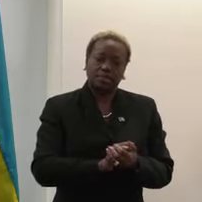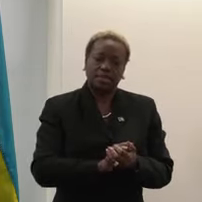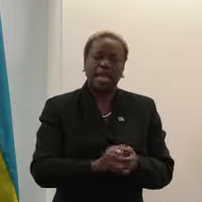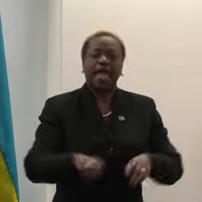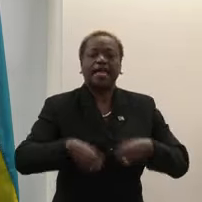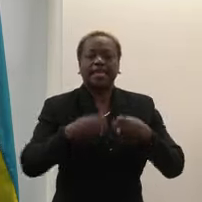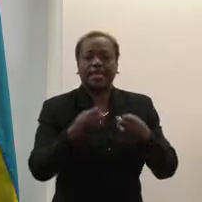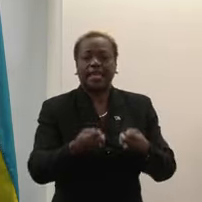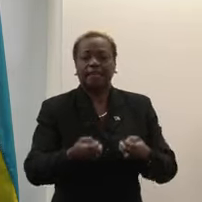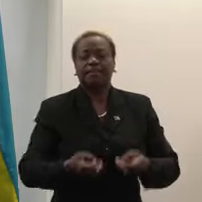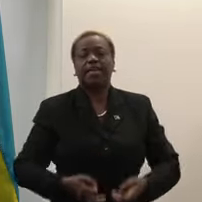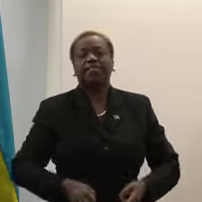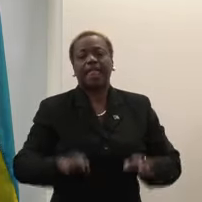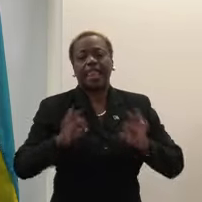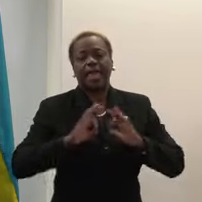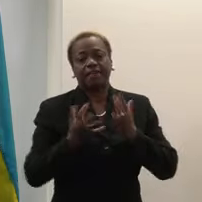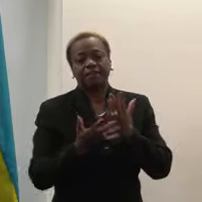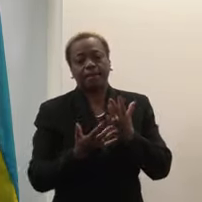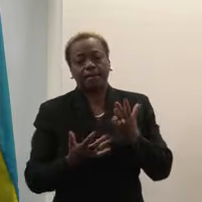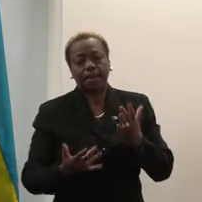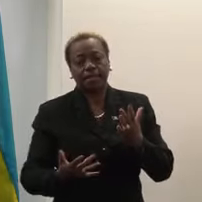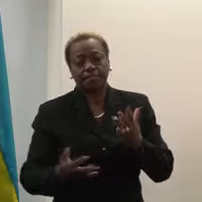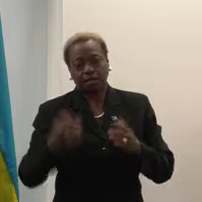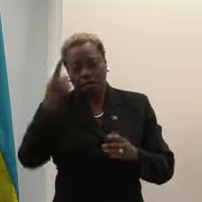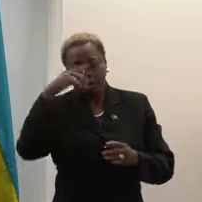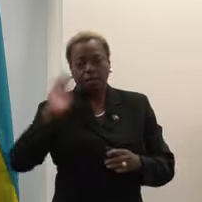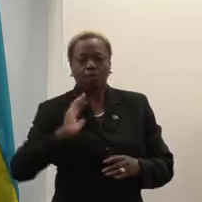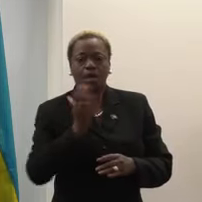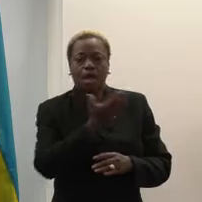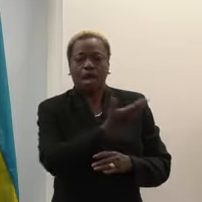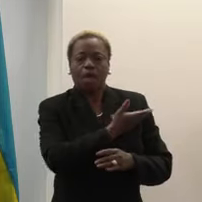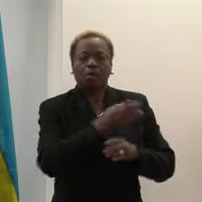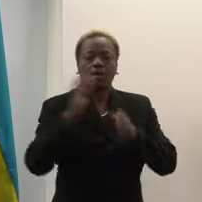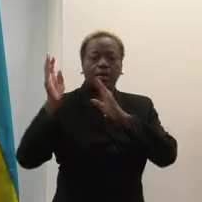and gave their lifeblood for our Bahamas.